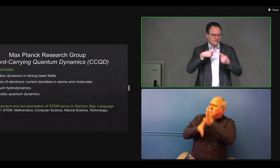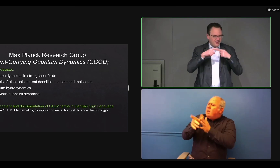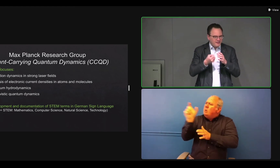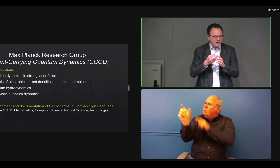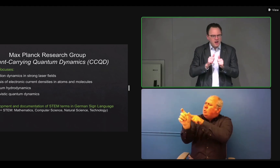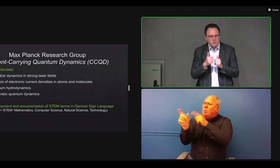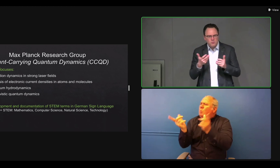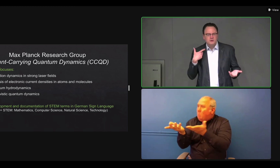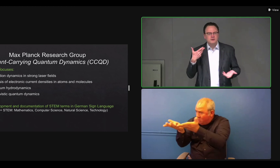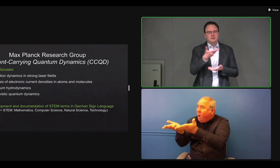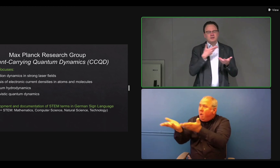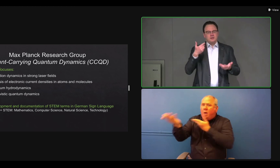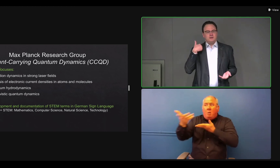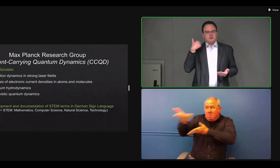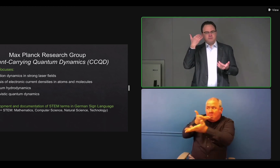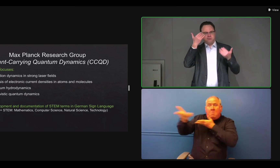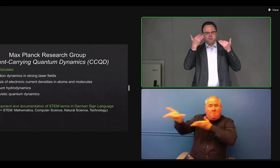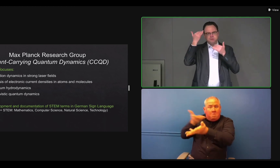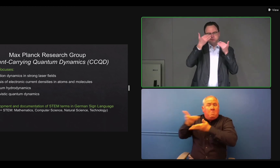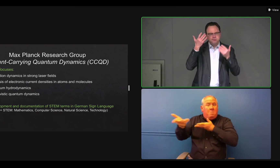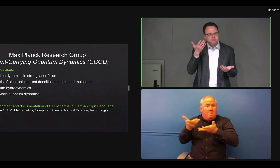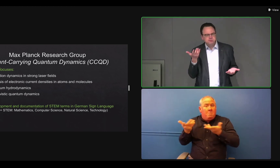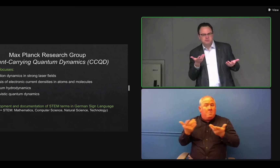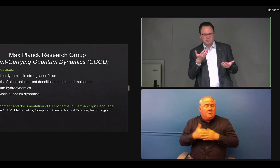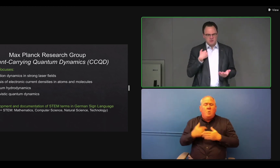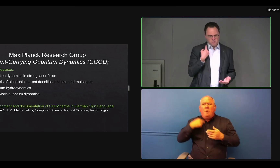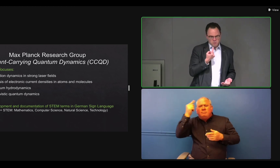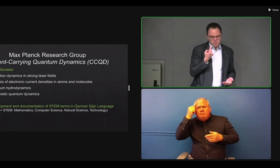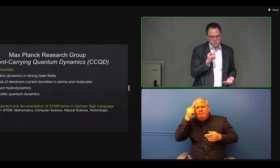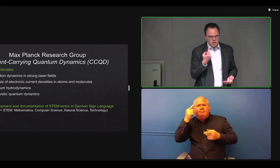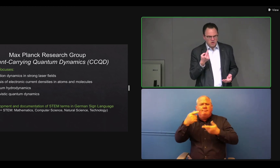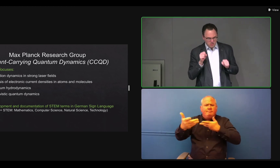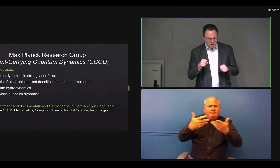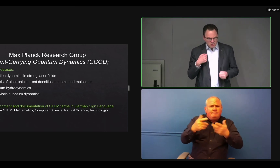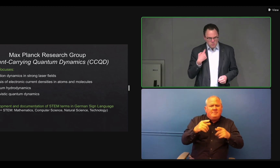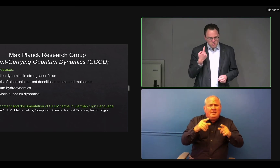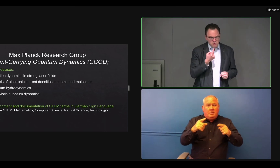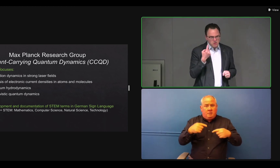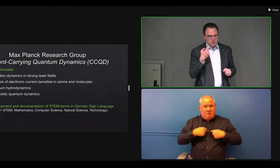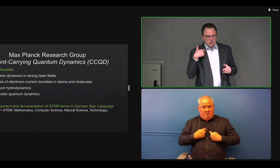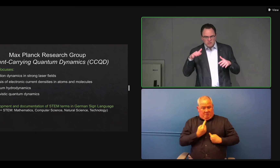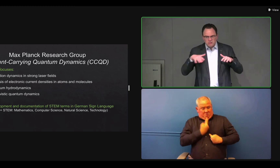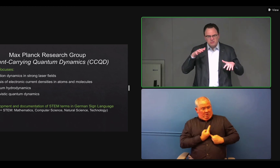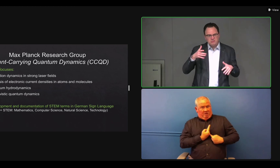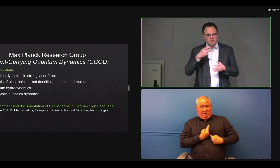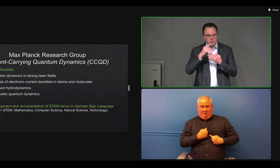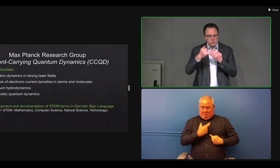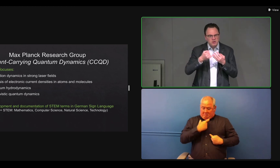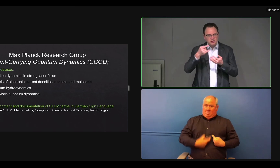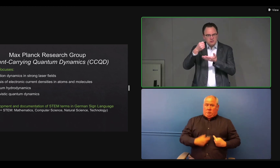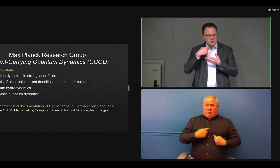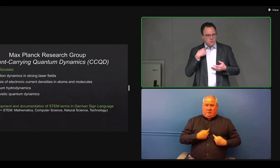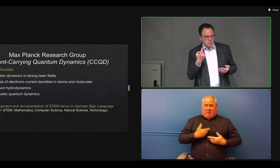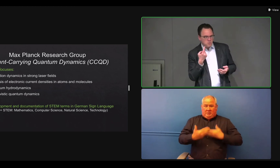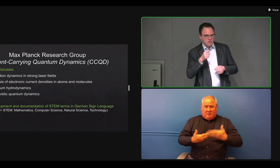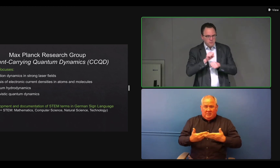research program was the idea that we needed to come up with signs for terms in the STEM fields rather